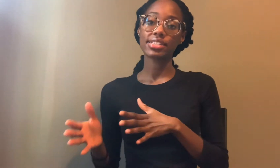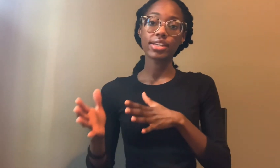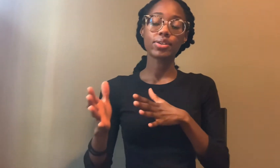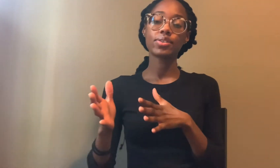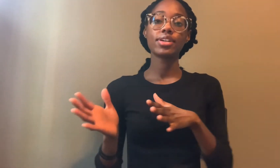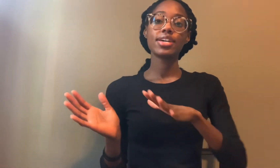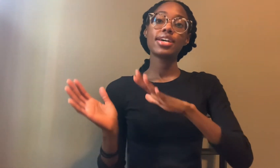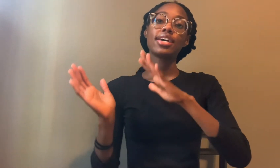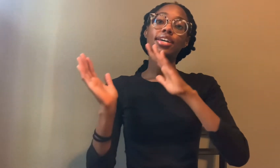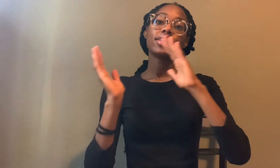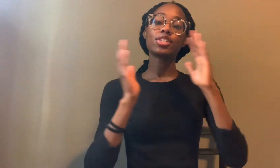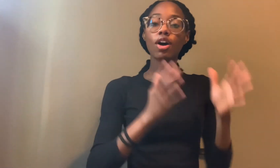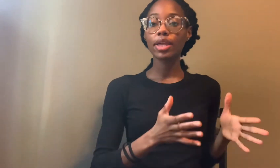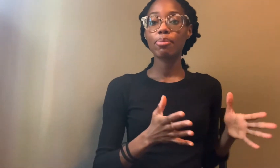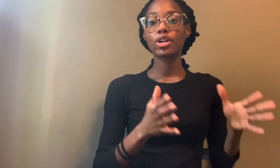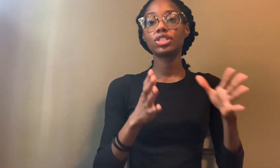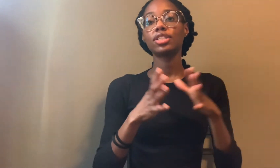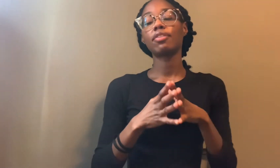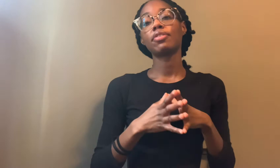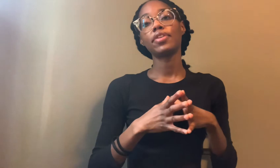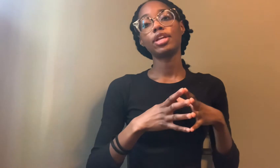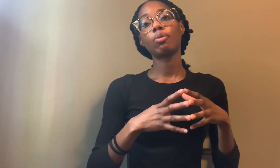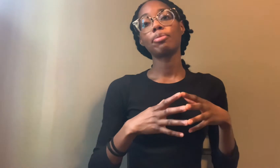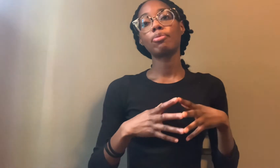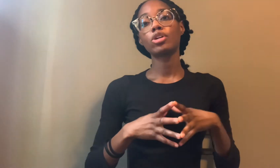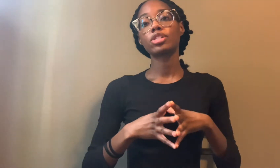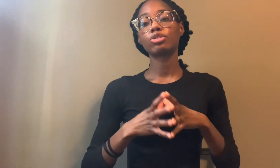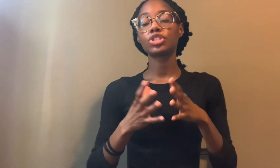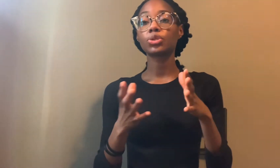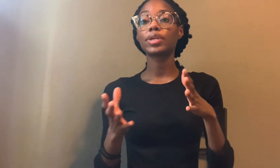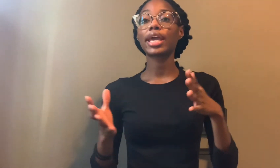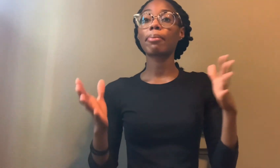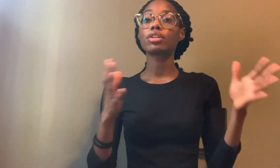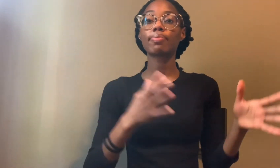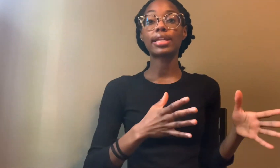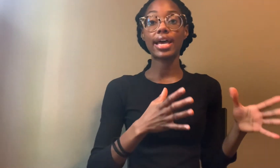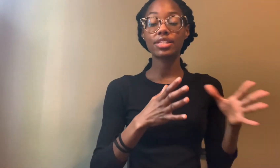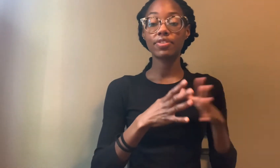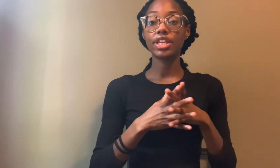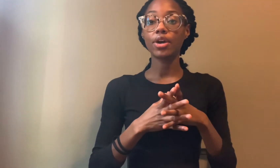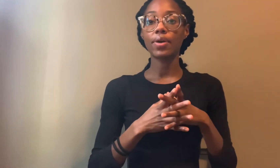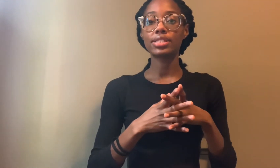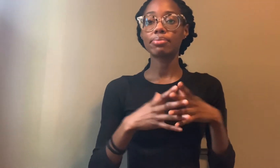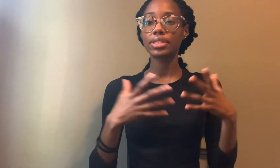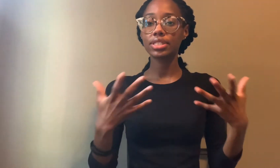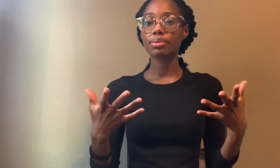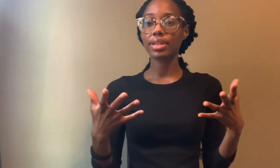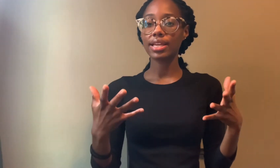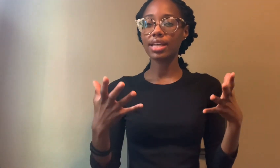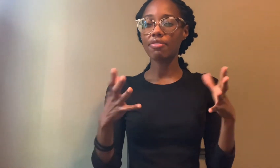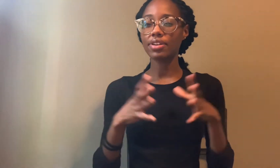ASL. The talking portion of the video will be more so just to recap of my last video and to mention some things I